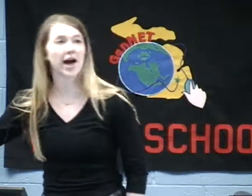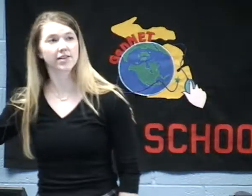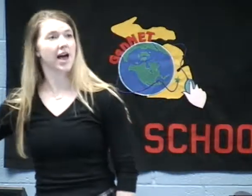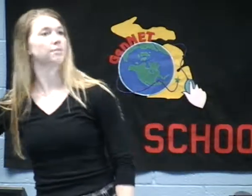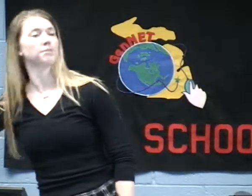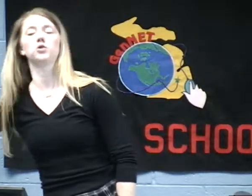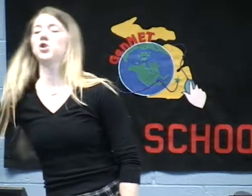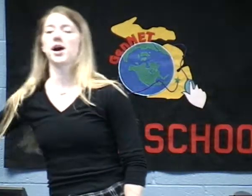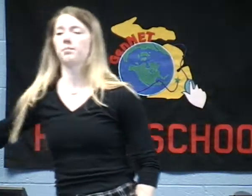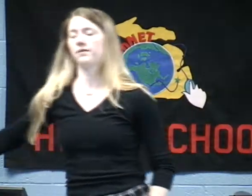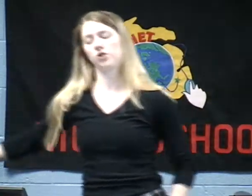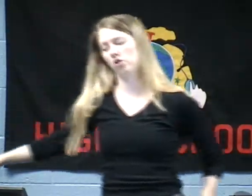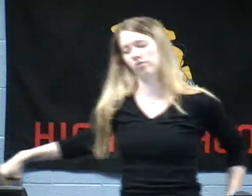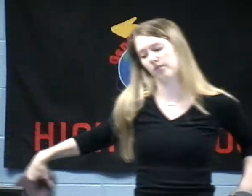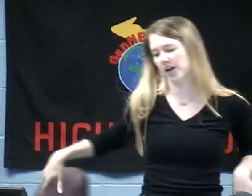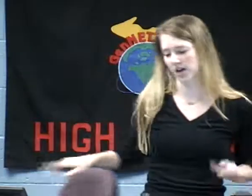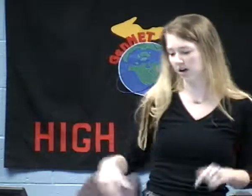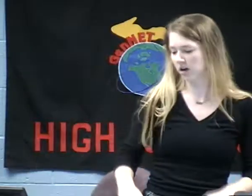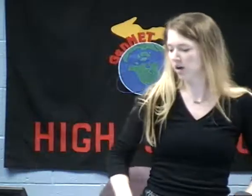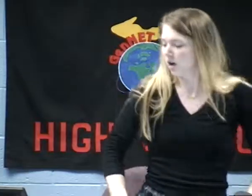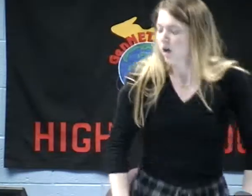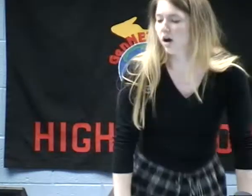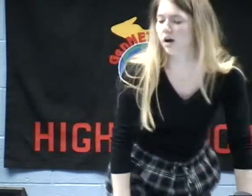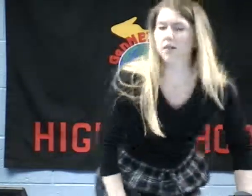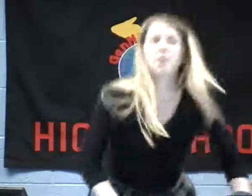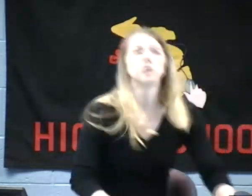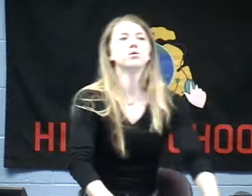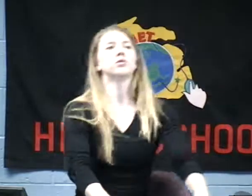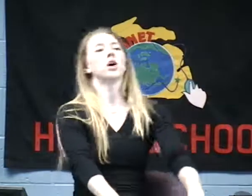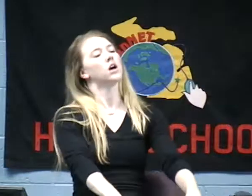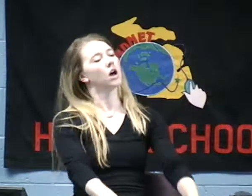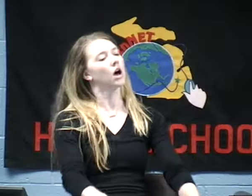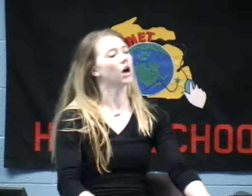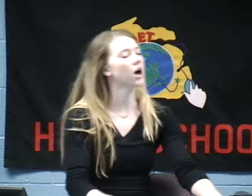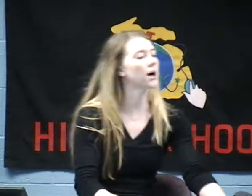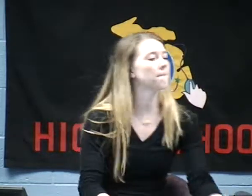the app, use your app. If you don't, get online. Oof.